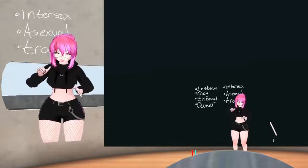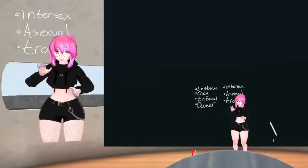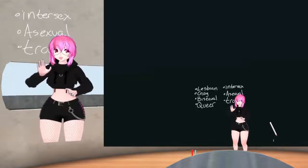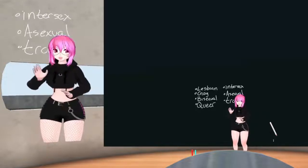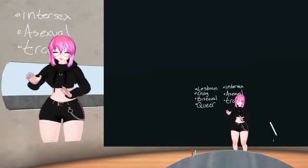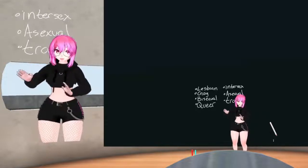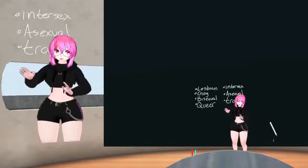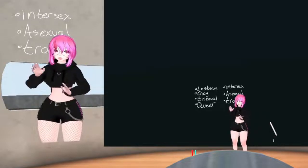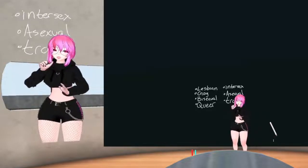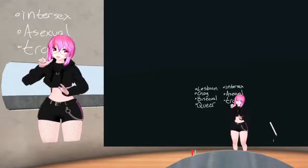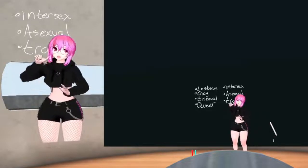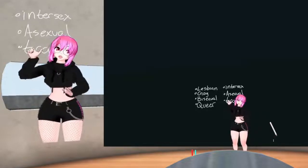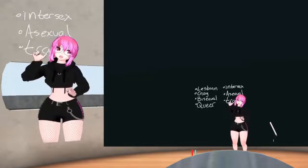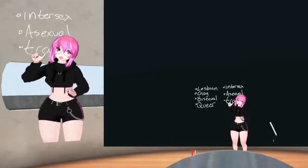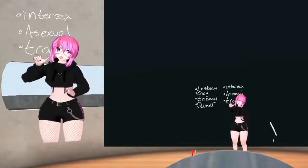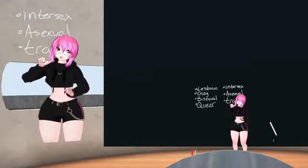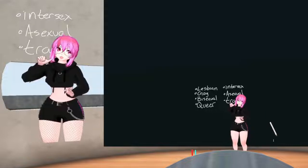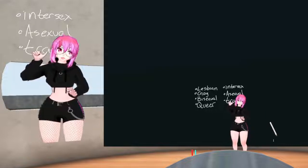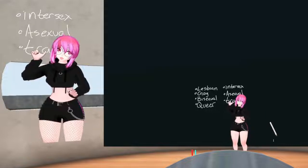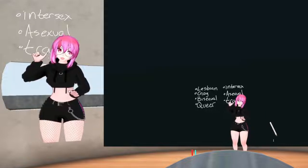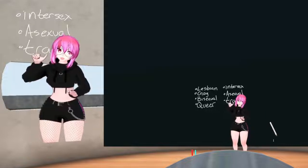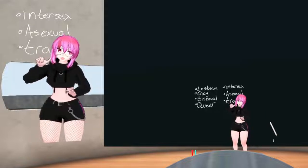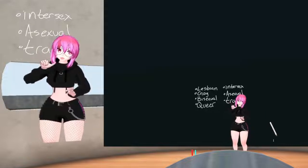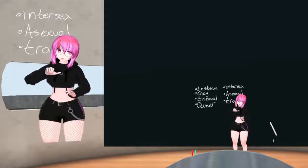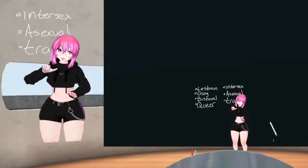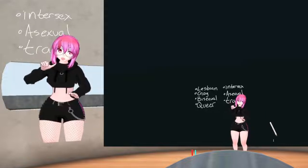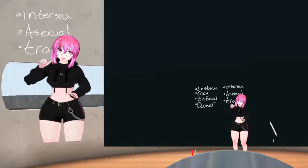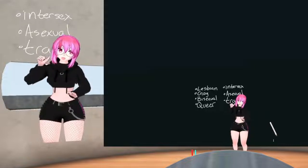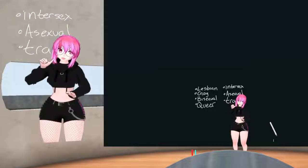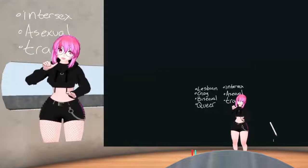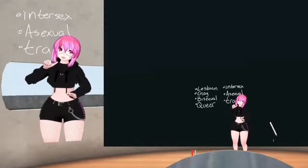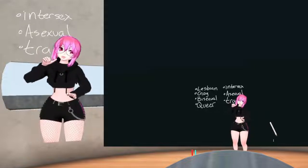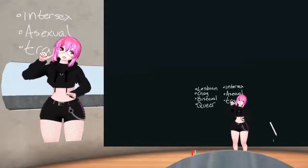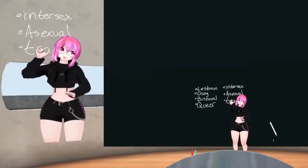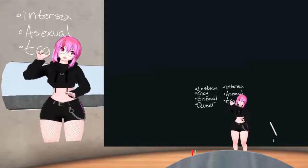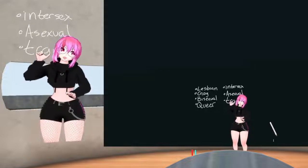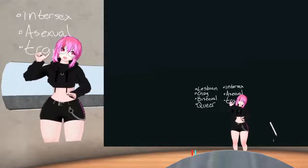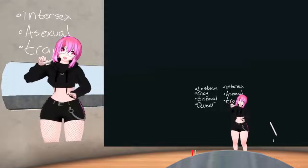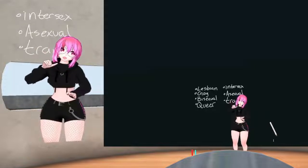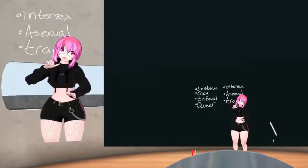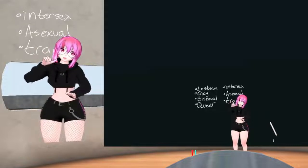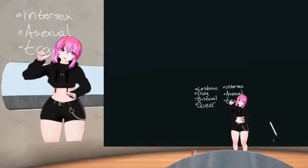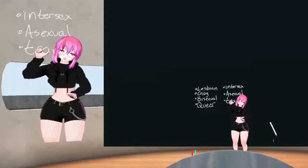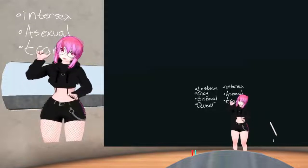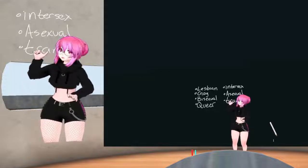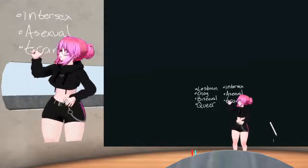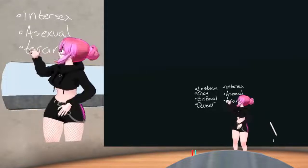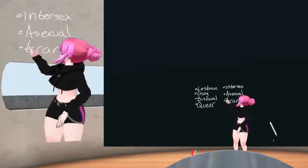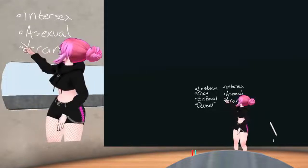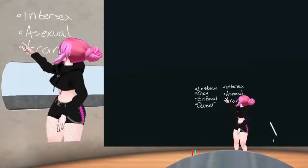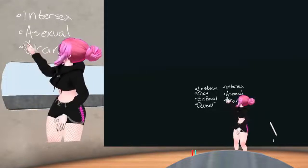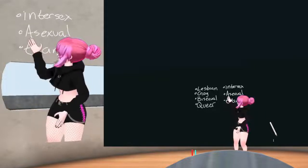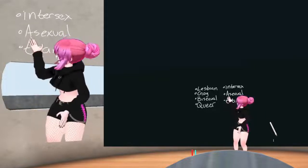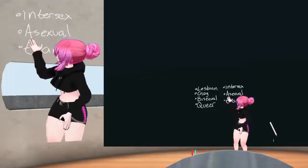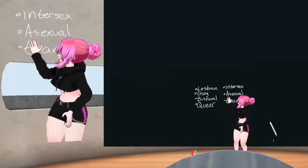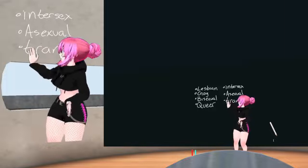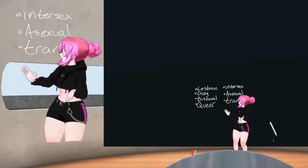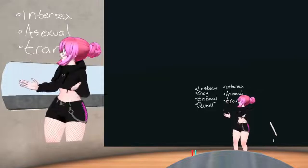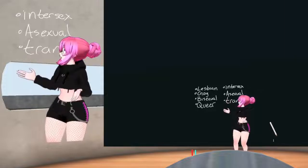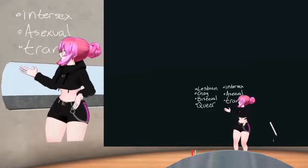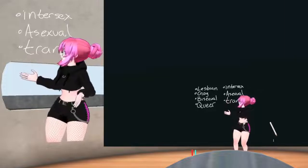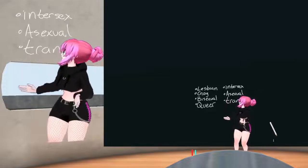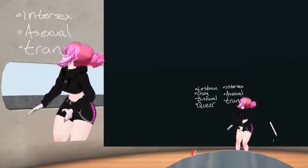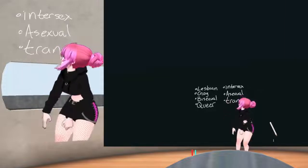sex. Sorry, upwards, my bad. Not downwards. This is a girl. So upwards. Because